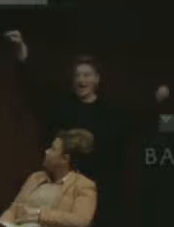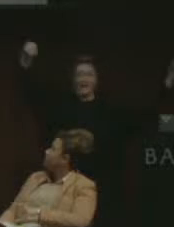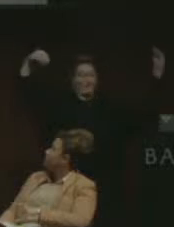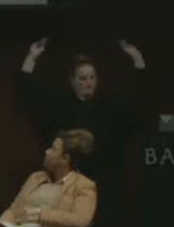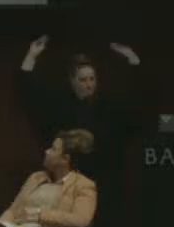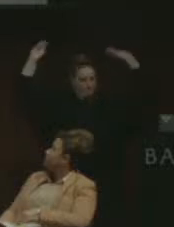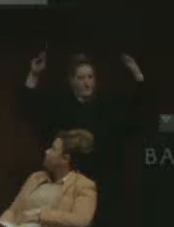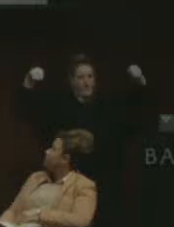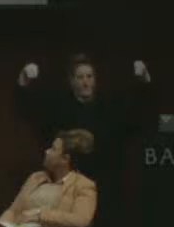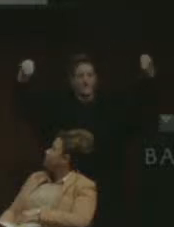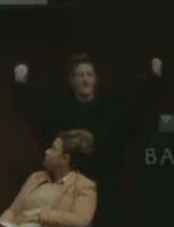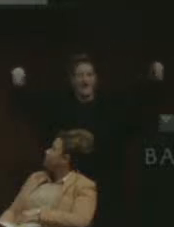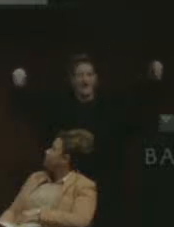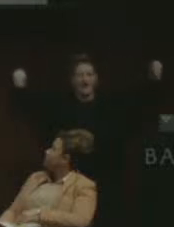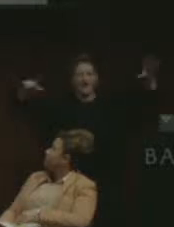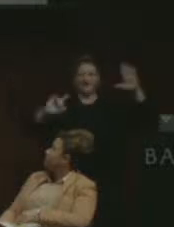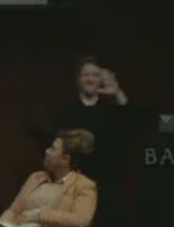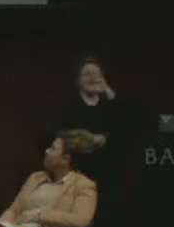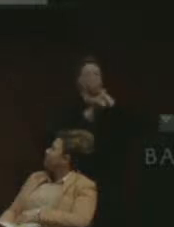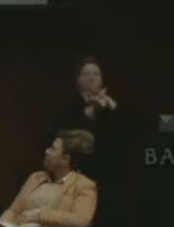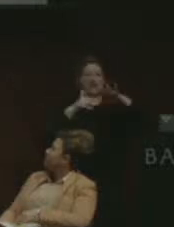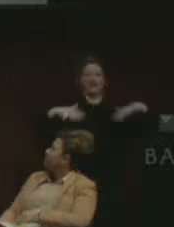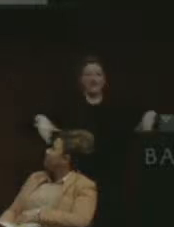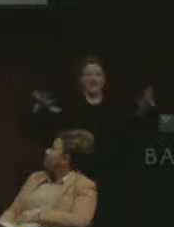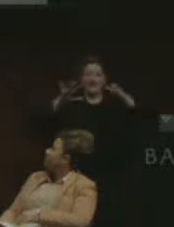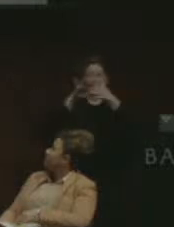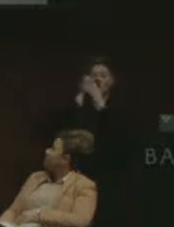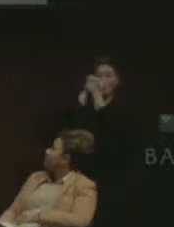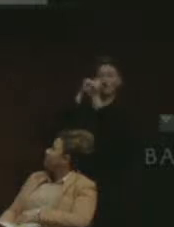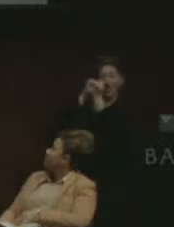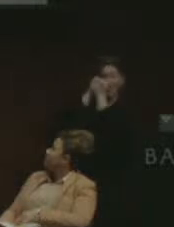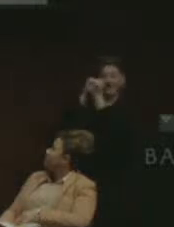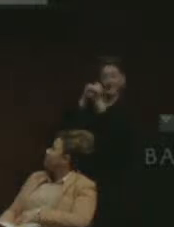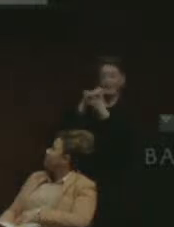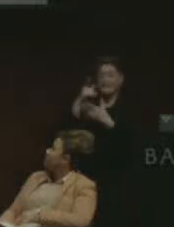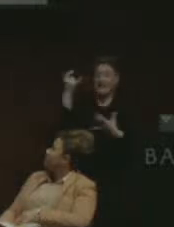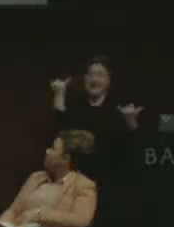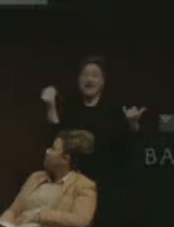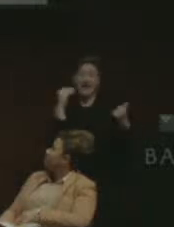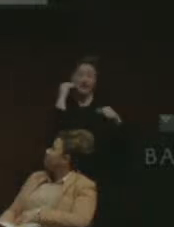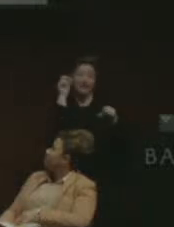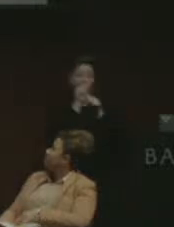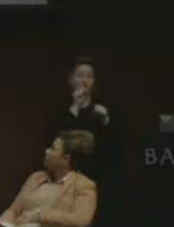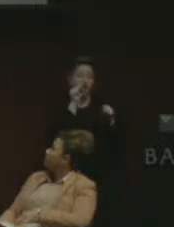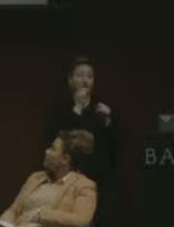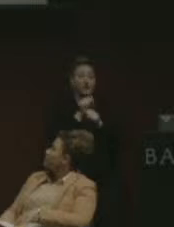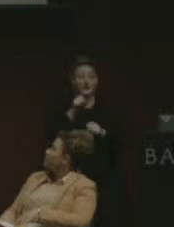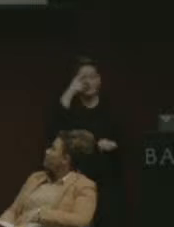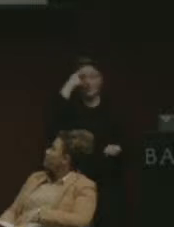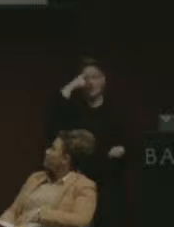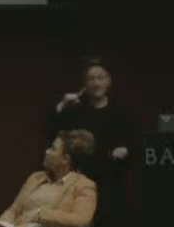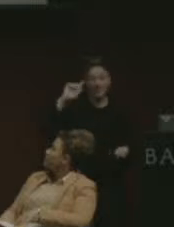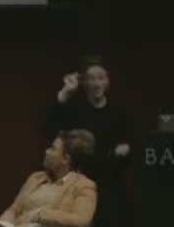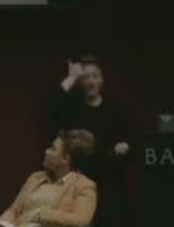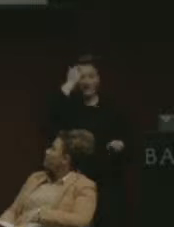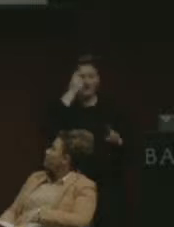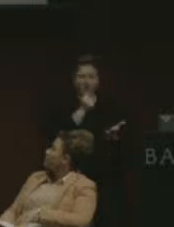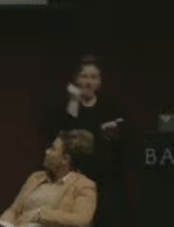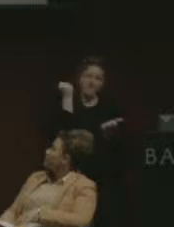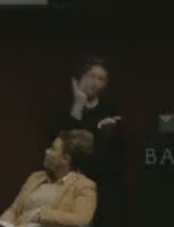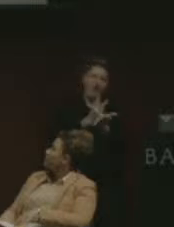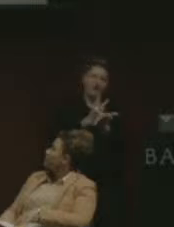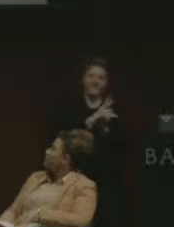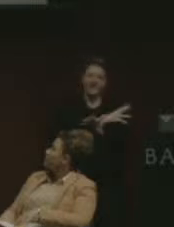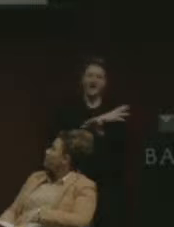completely forbidden in this space. And it said, "Congratulations, now the domestic workers for governments ratify and